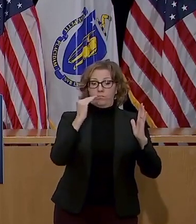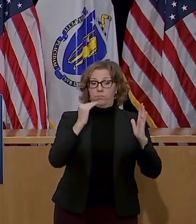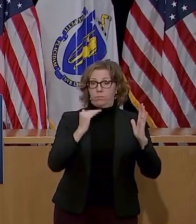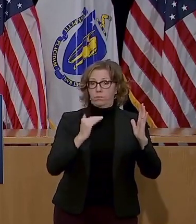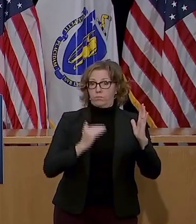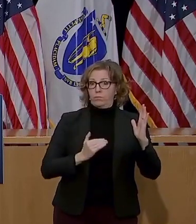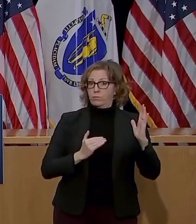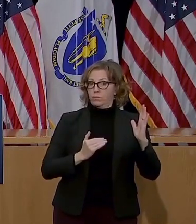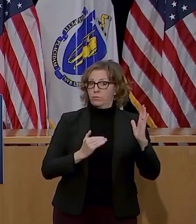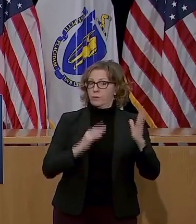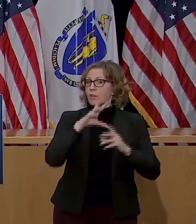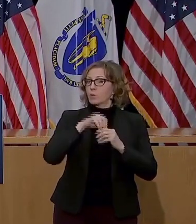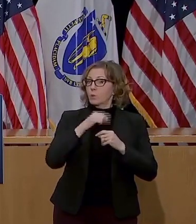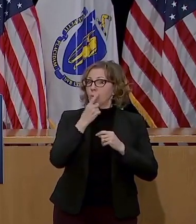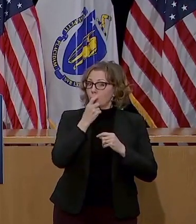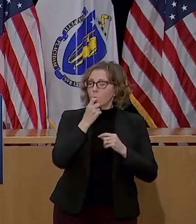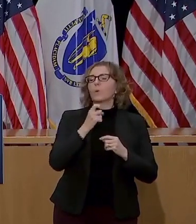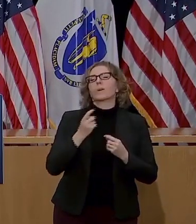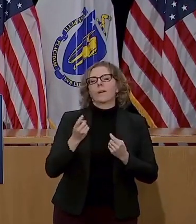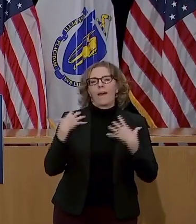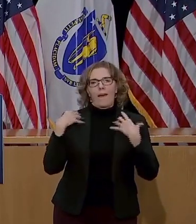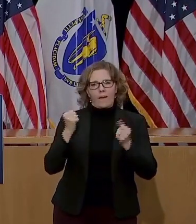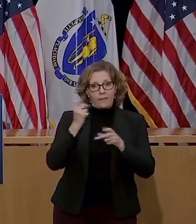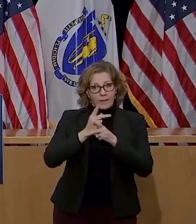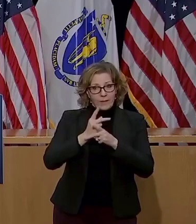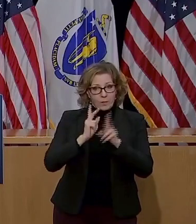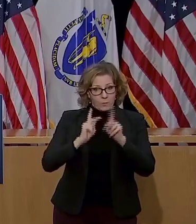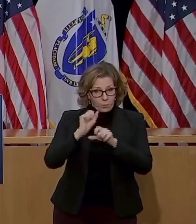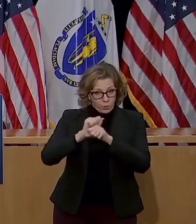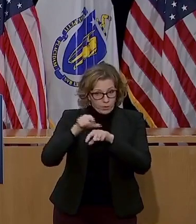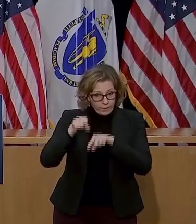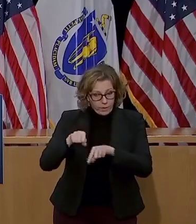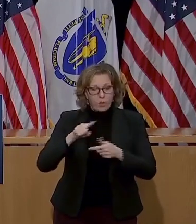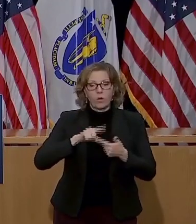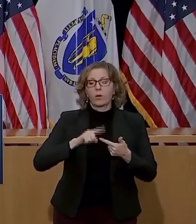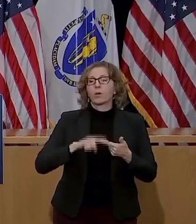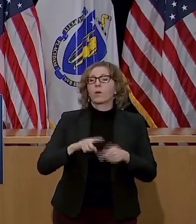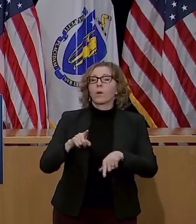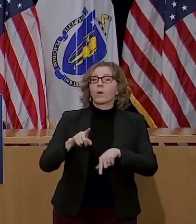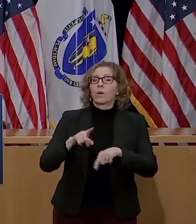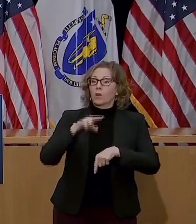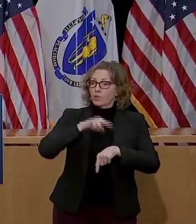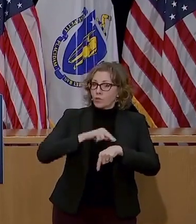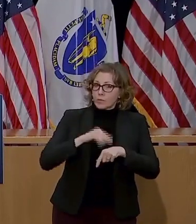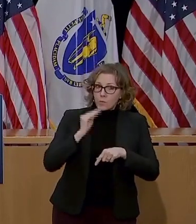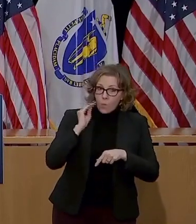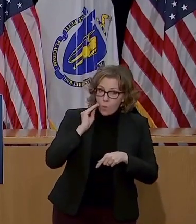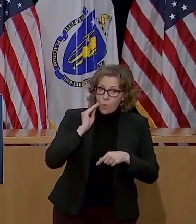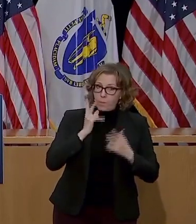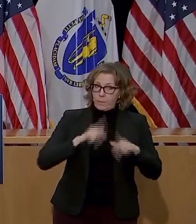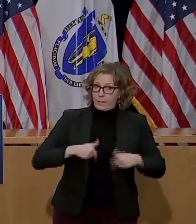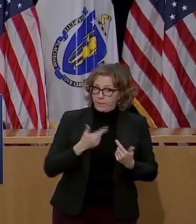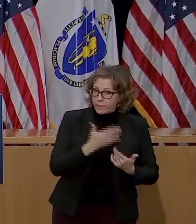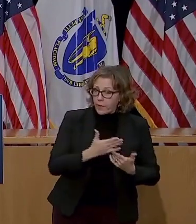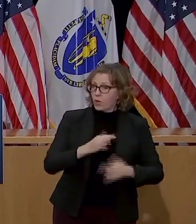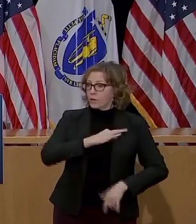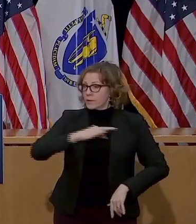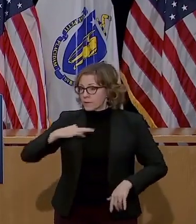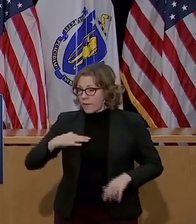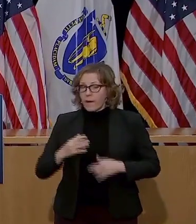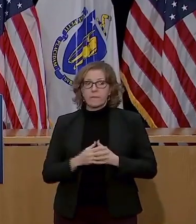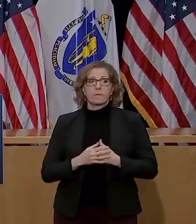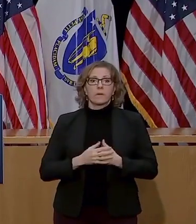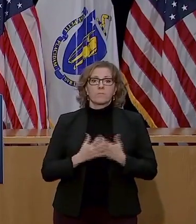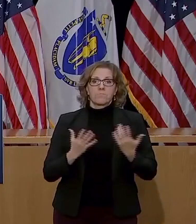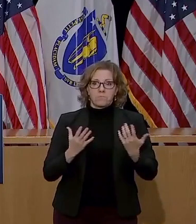includes all healthcare workers, all first responders, all long-term care residents and staff, and residents and staff of